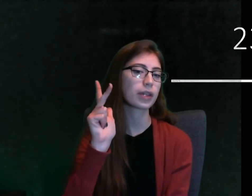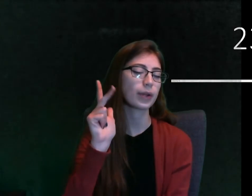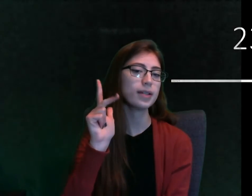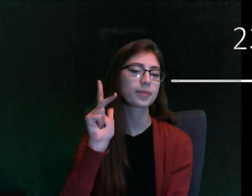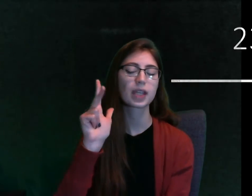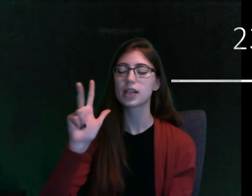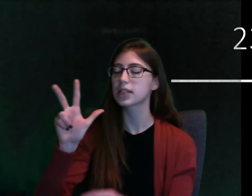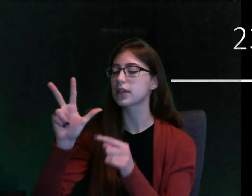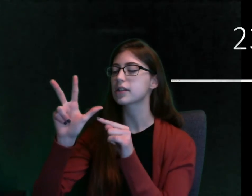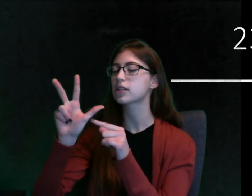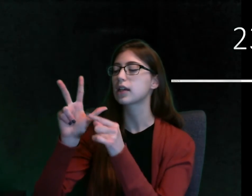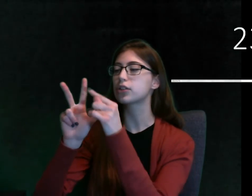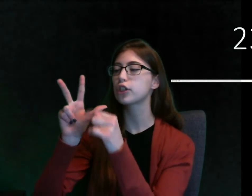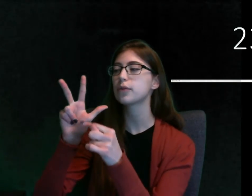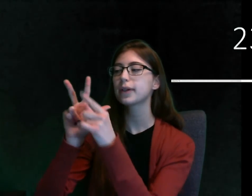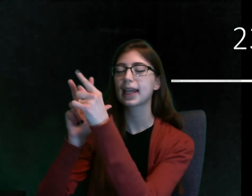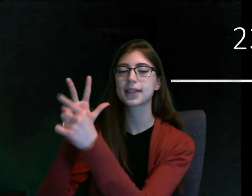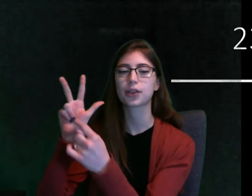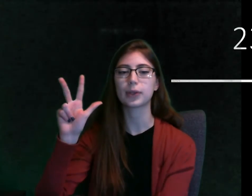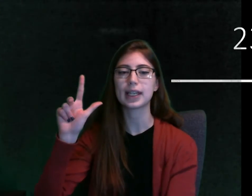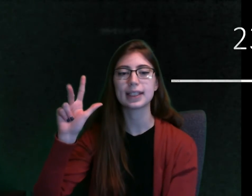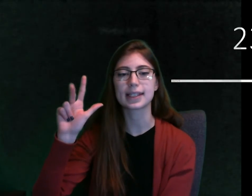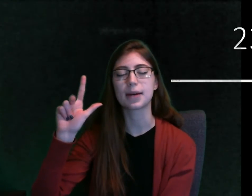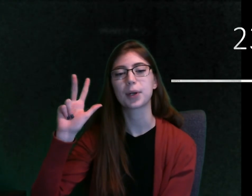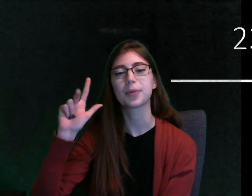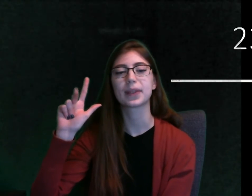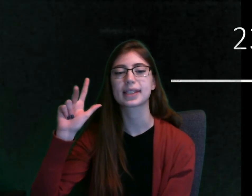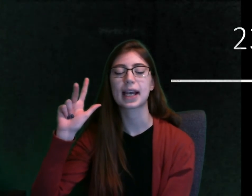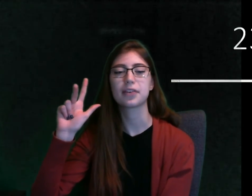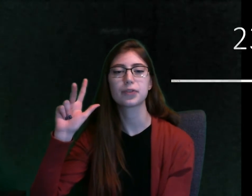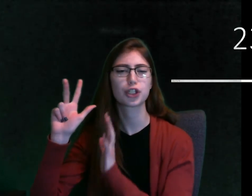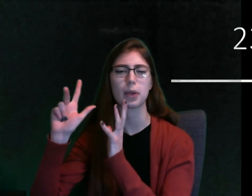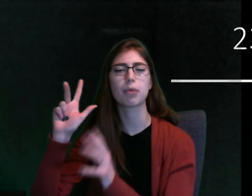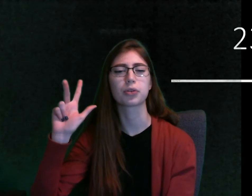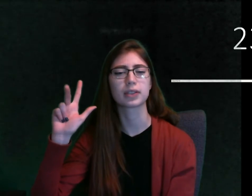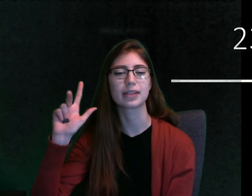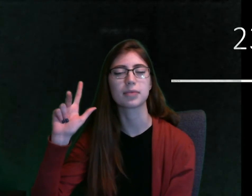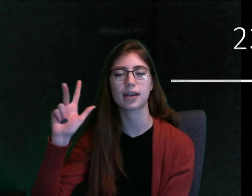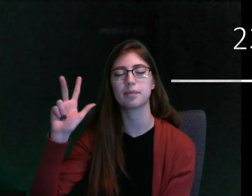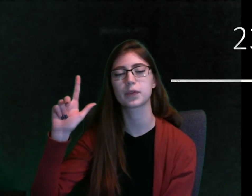23. So there's a 2 and a 3 in this number, and it's kind of showing both at the same time,